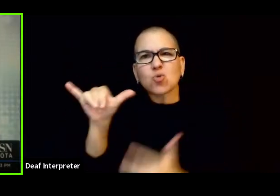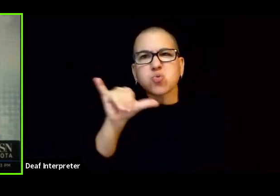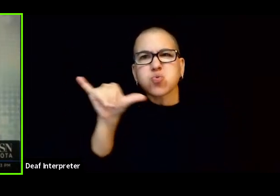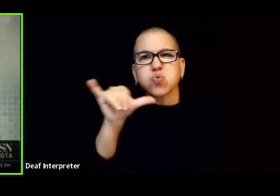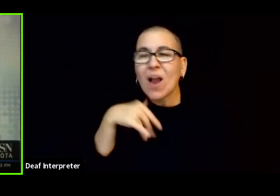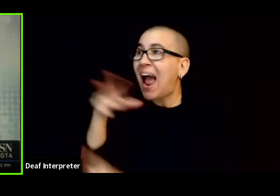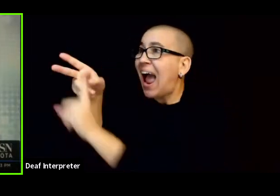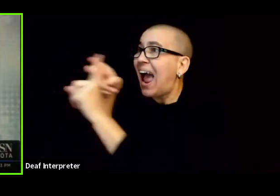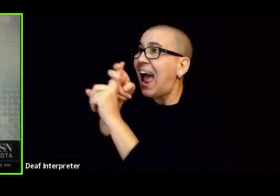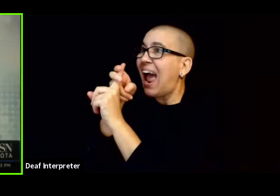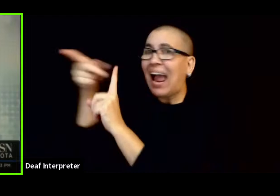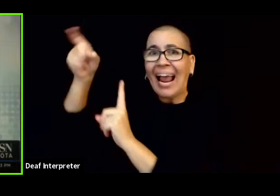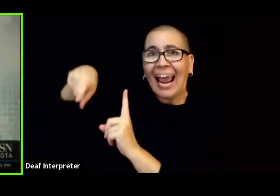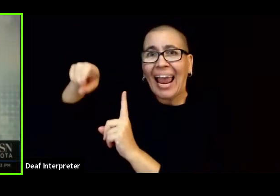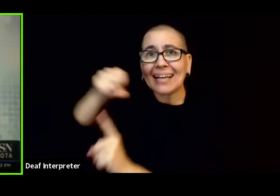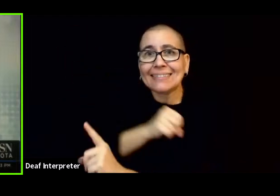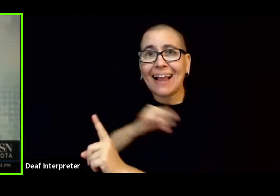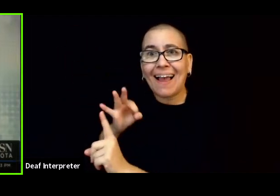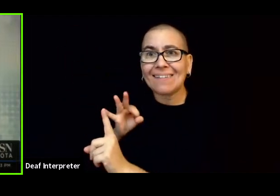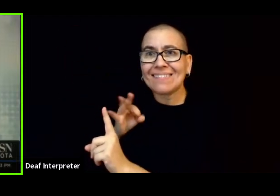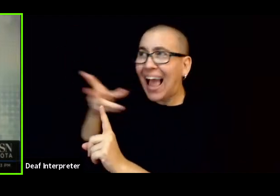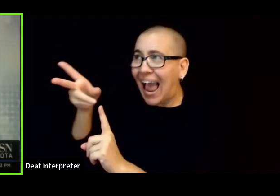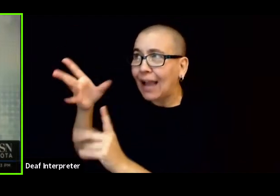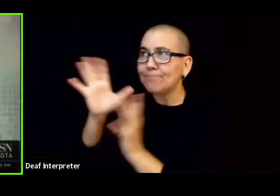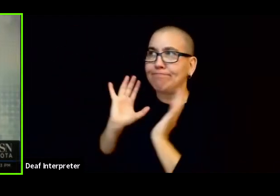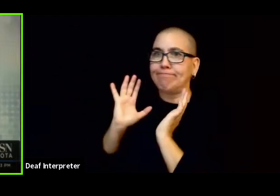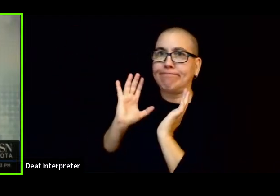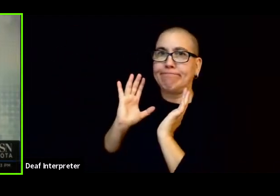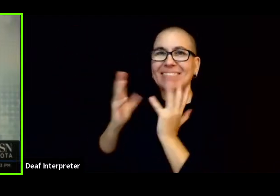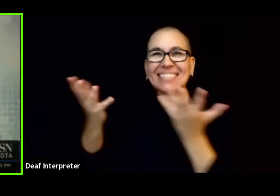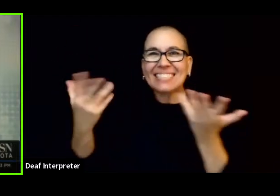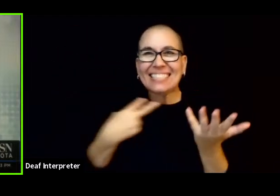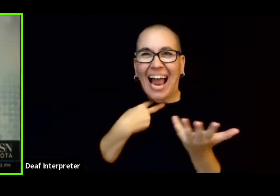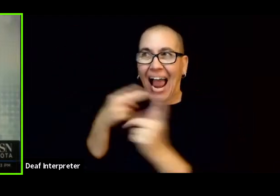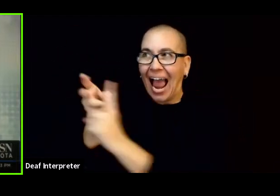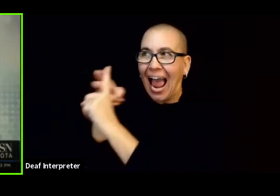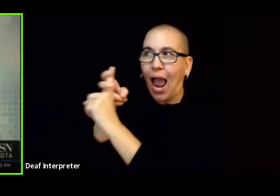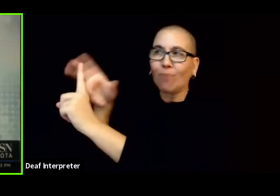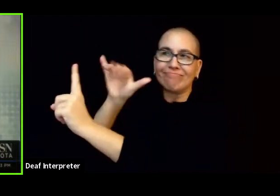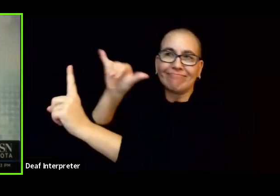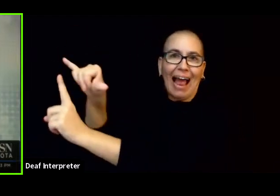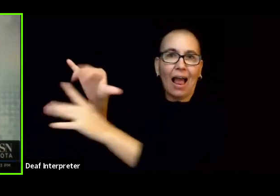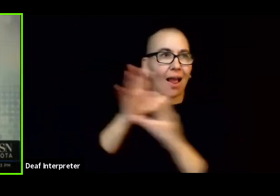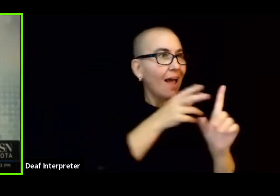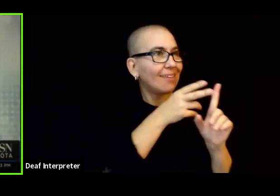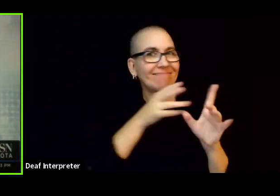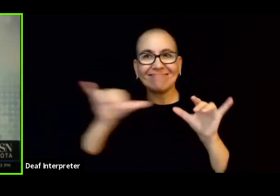stretched very thinly, broadly over the country. So we're going to be looking at